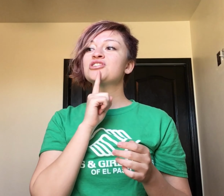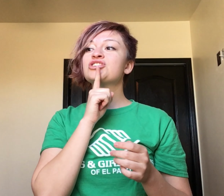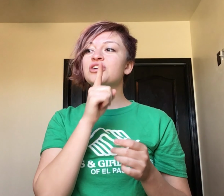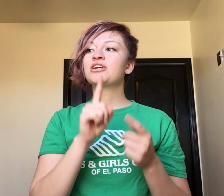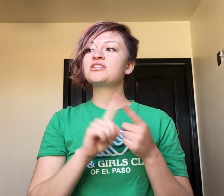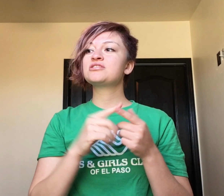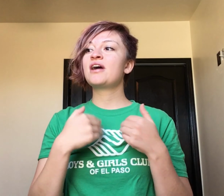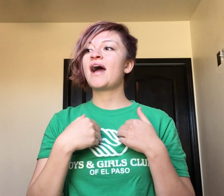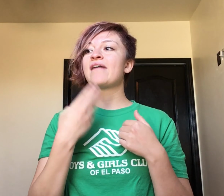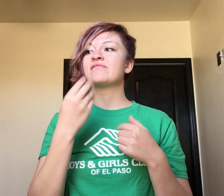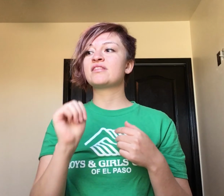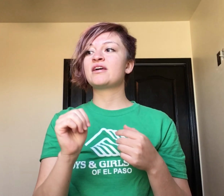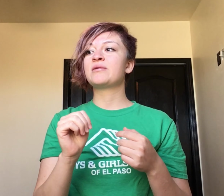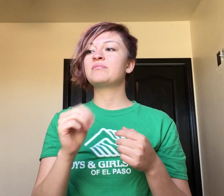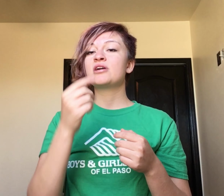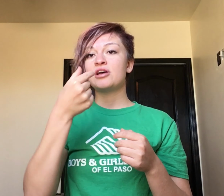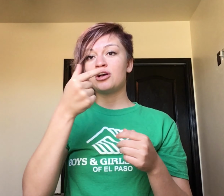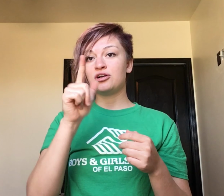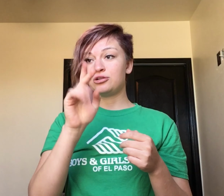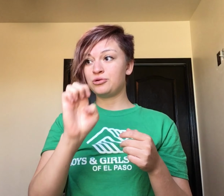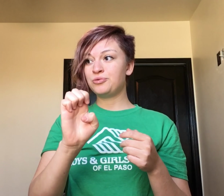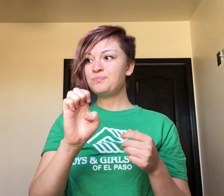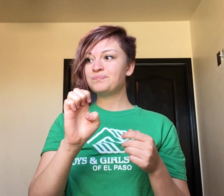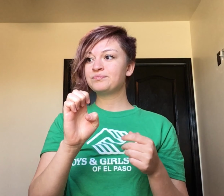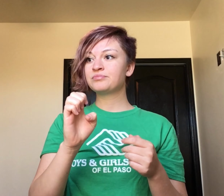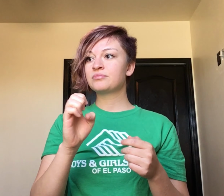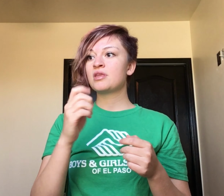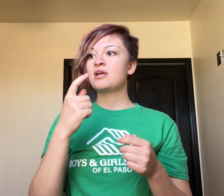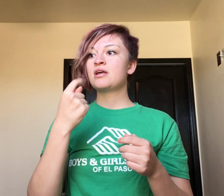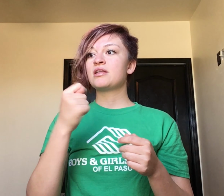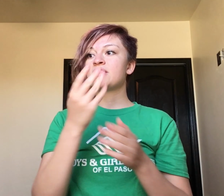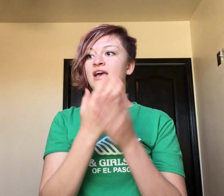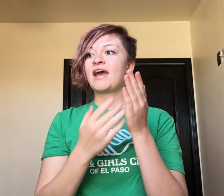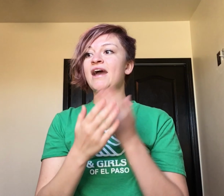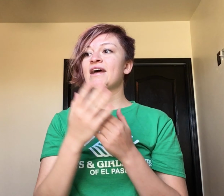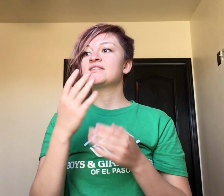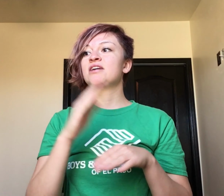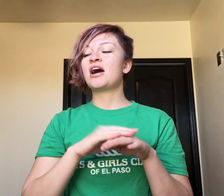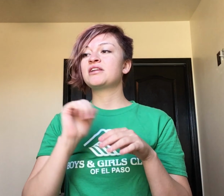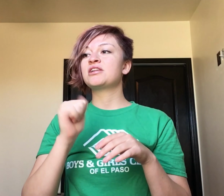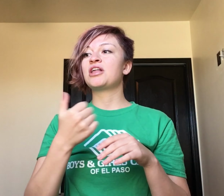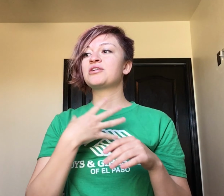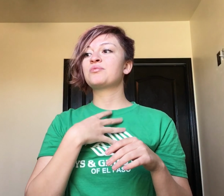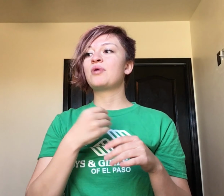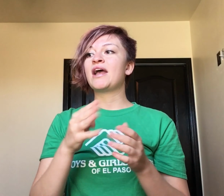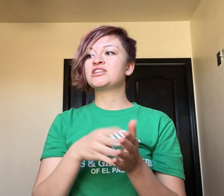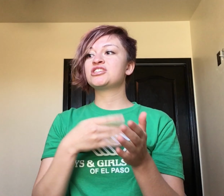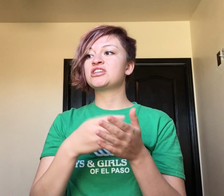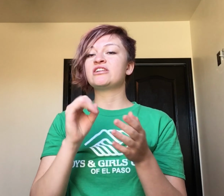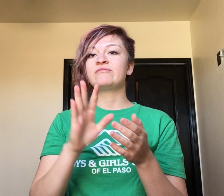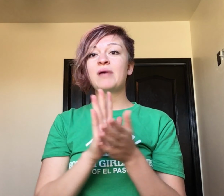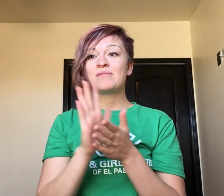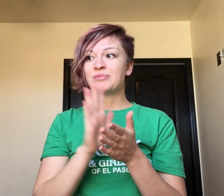sure to have them glue the hand on another white sheet of paper.